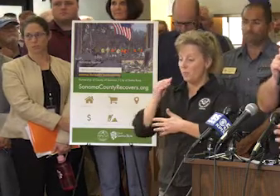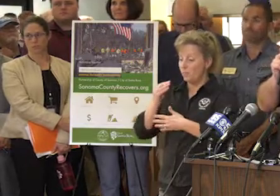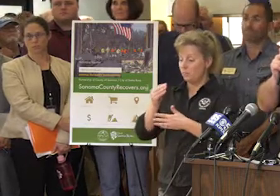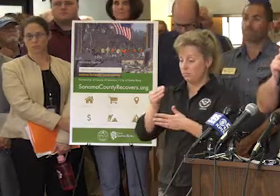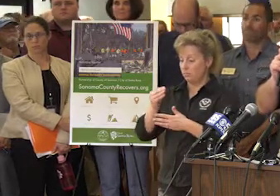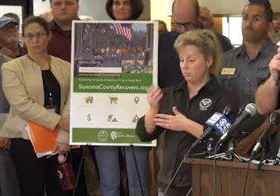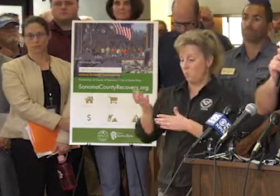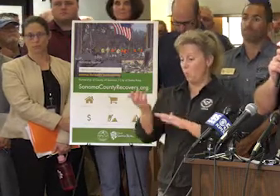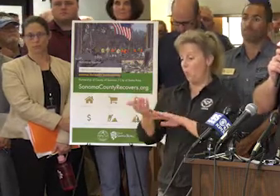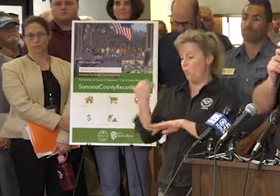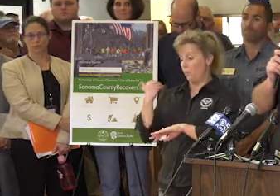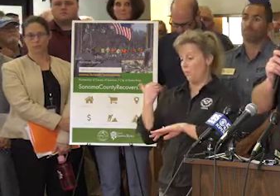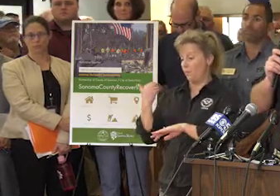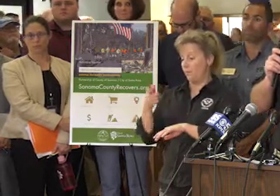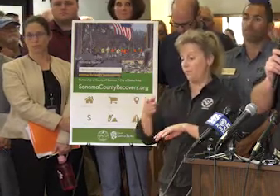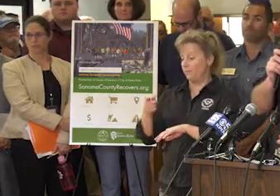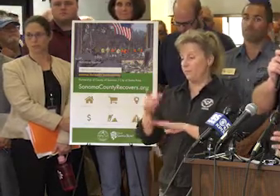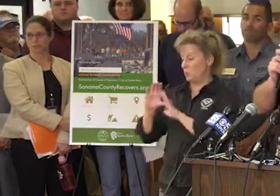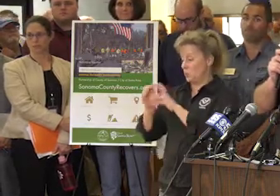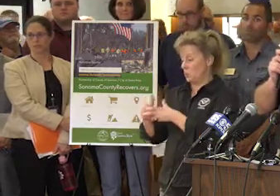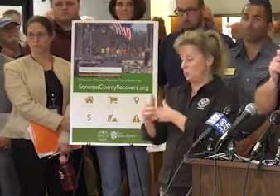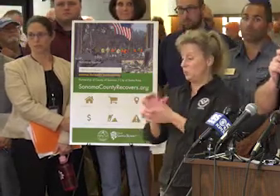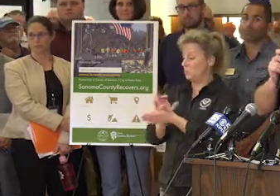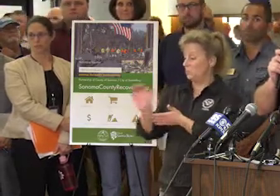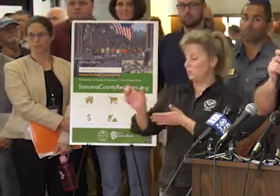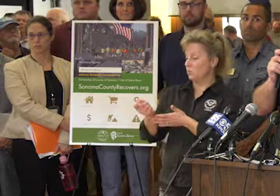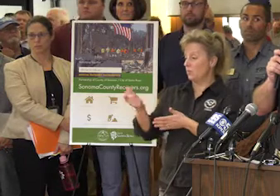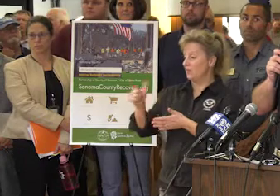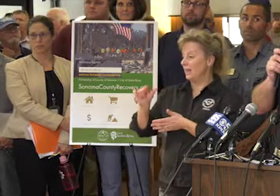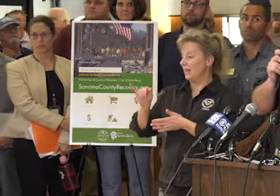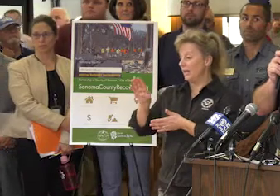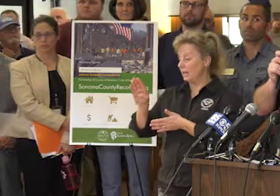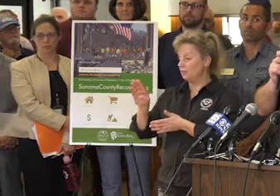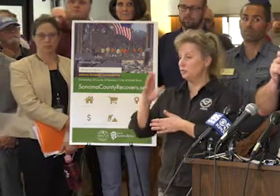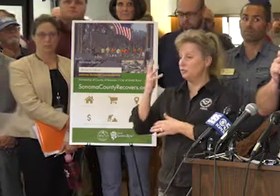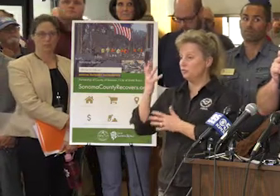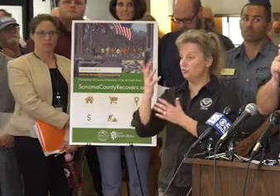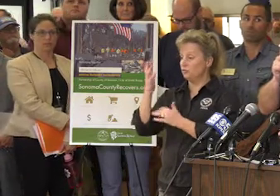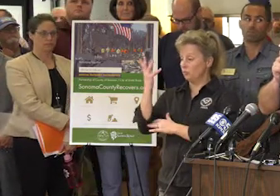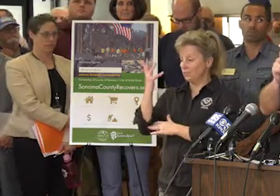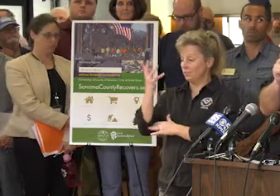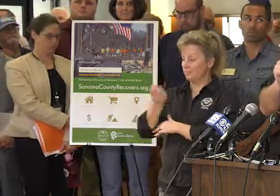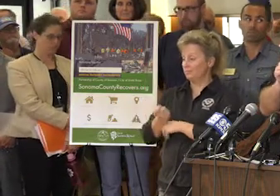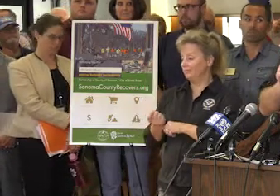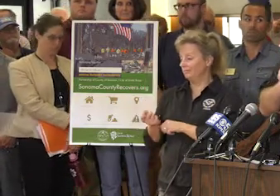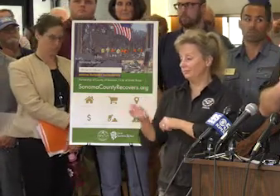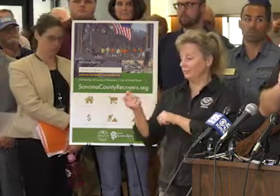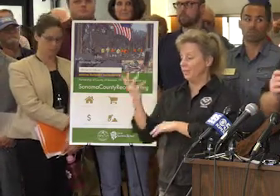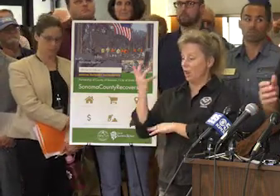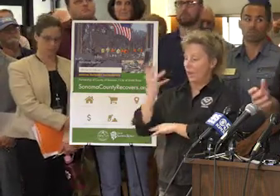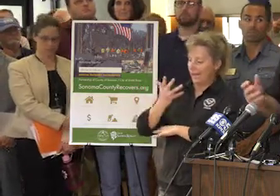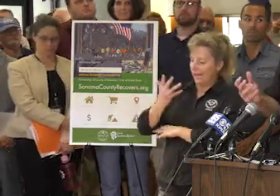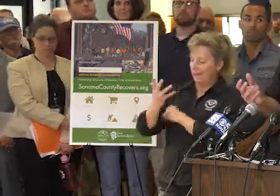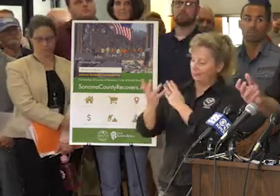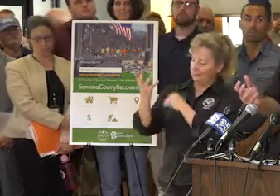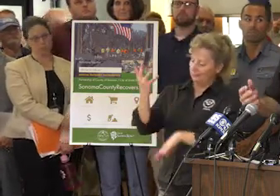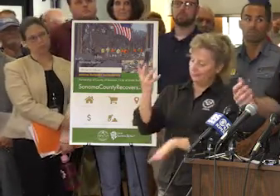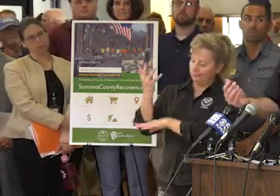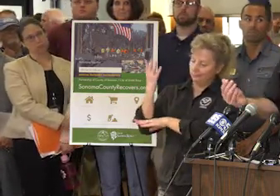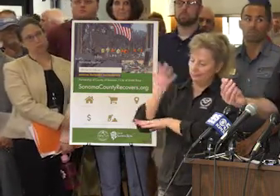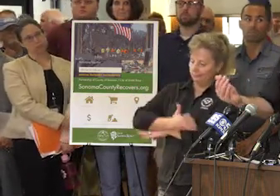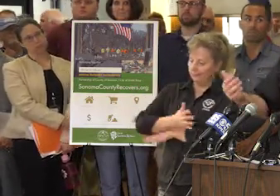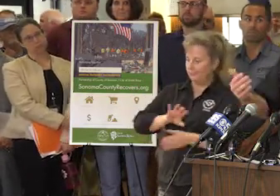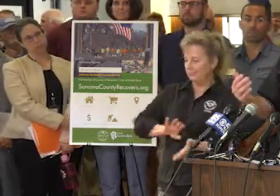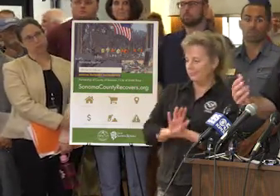lost, then the crews will be addressing those, either removing limbs or removing trees if they're in the way or if they're leaning in. As far